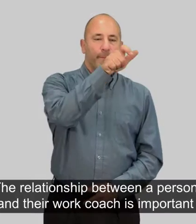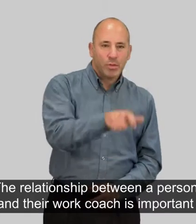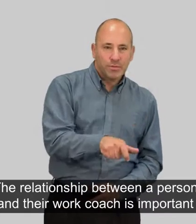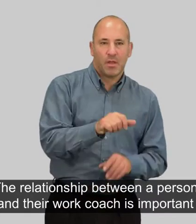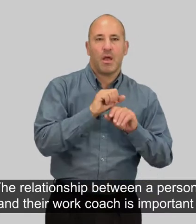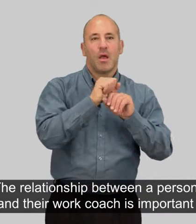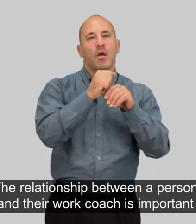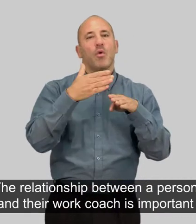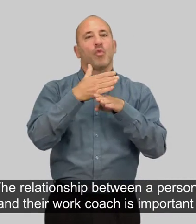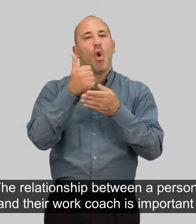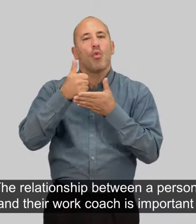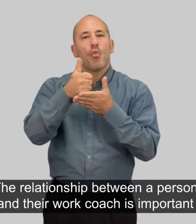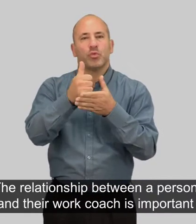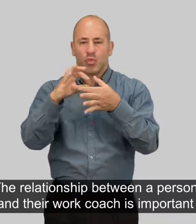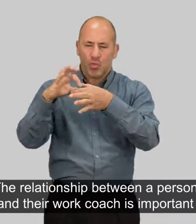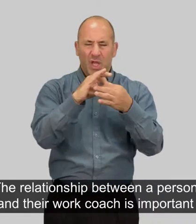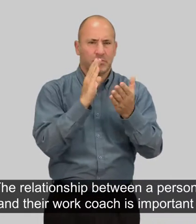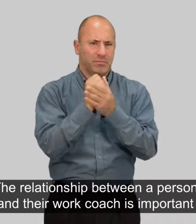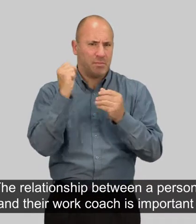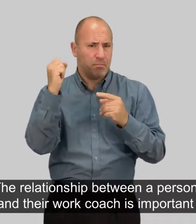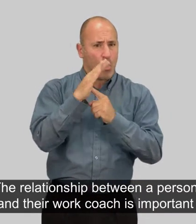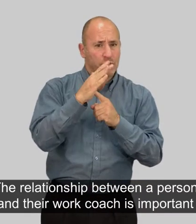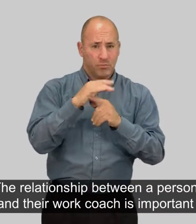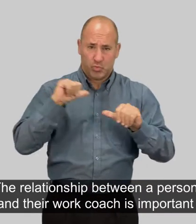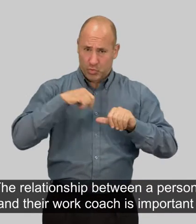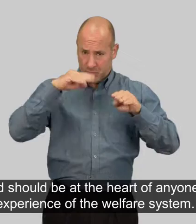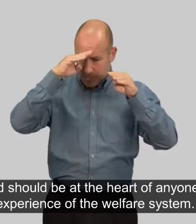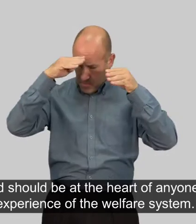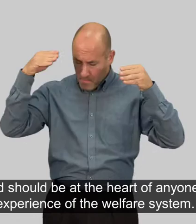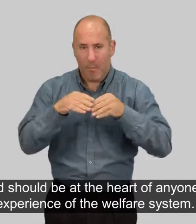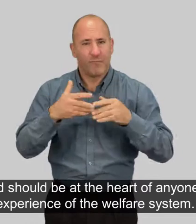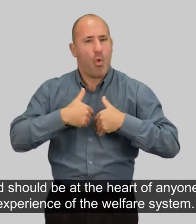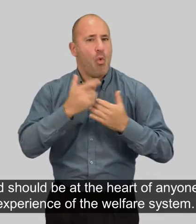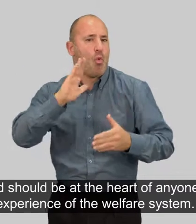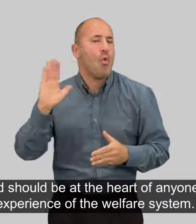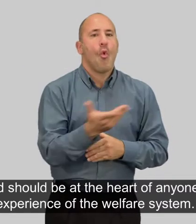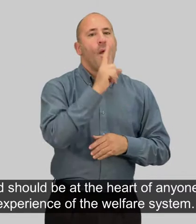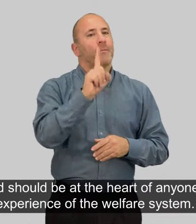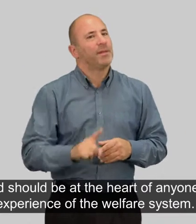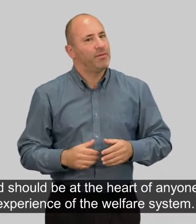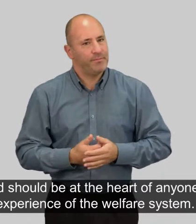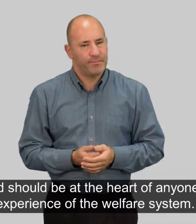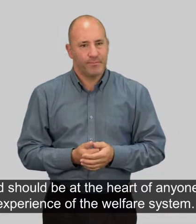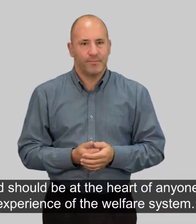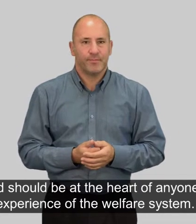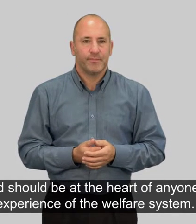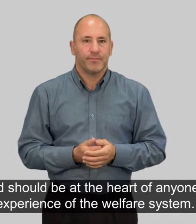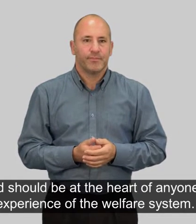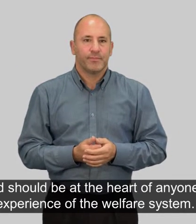The relationship between a person and their work coach is important and should be at the heart of anyone's experience of the welfare system.